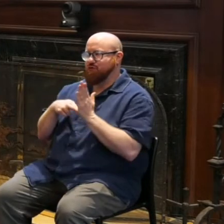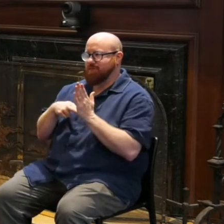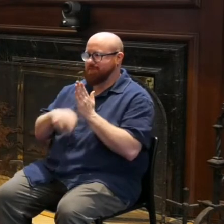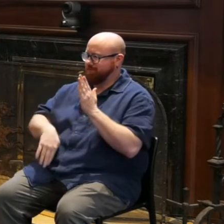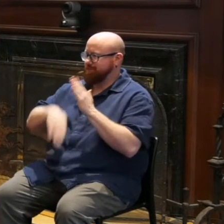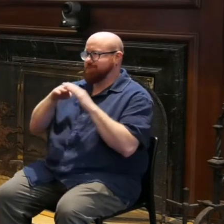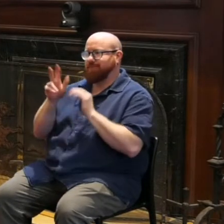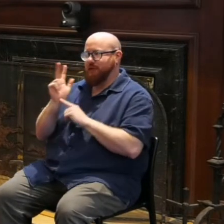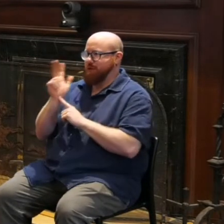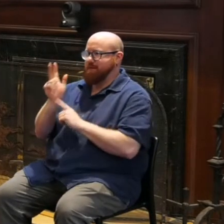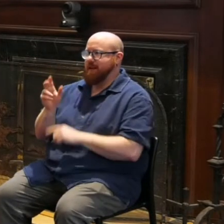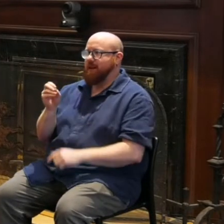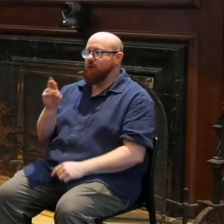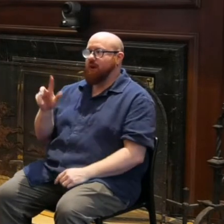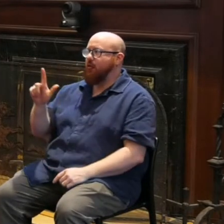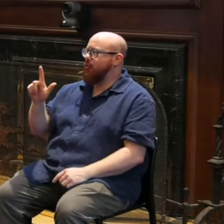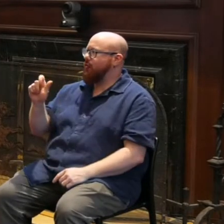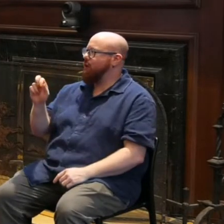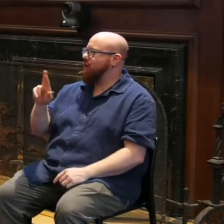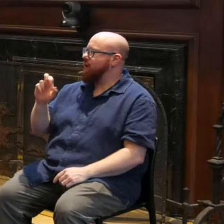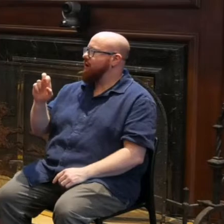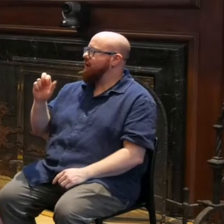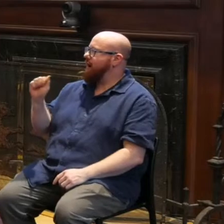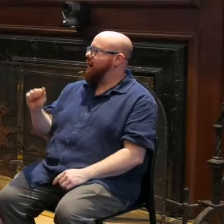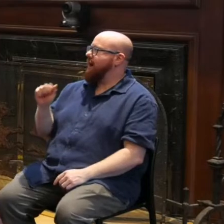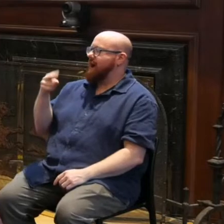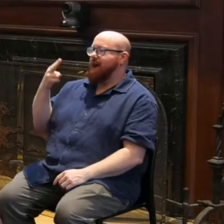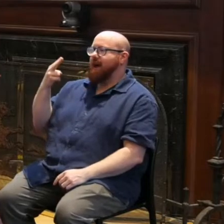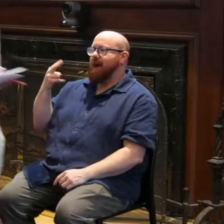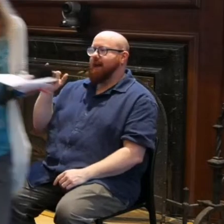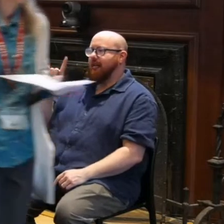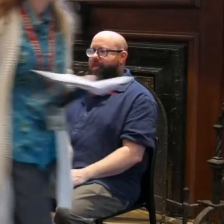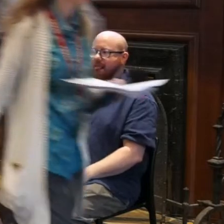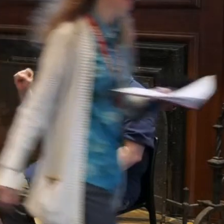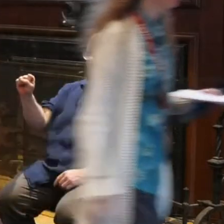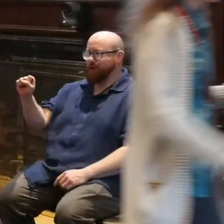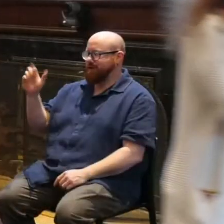Our first up is Laura Hills. Laura.